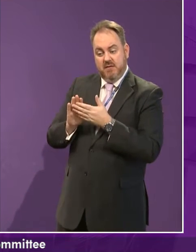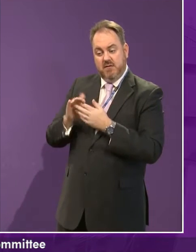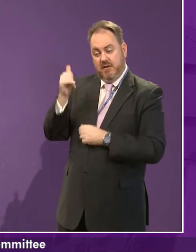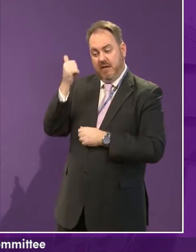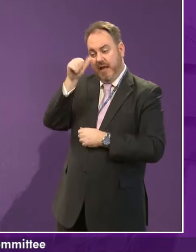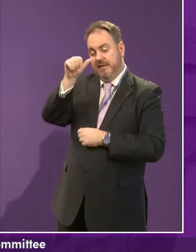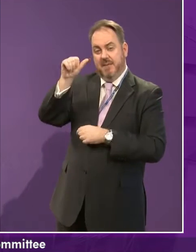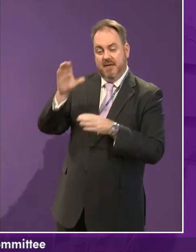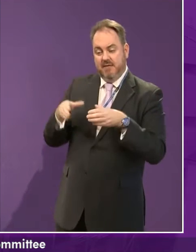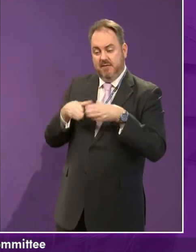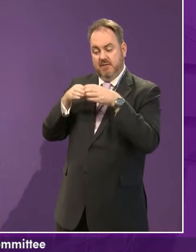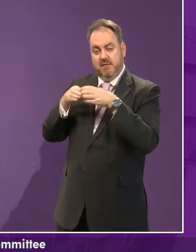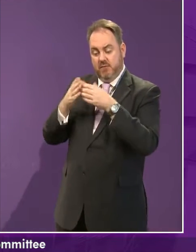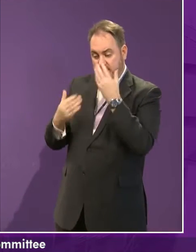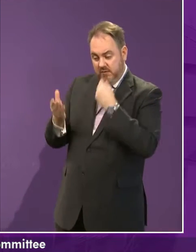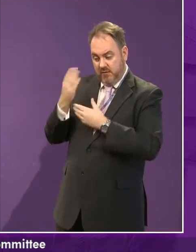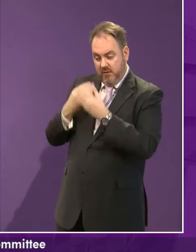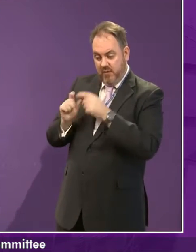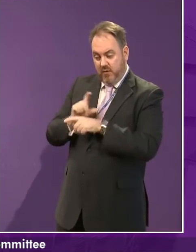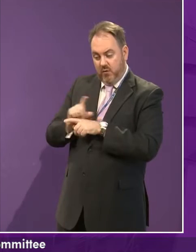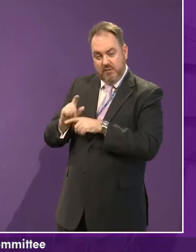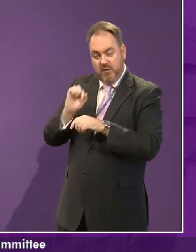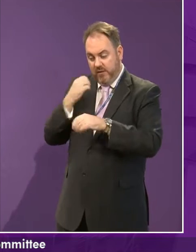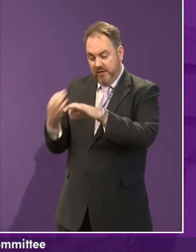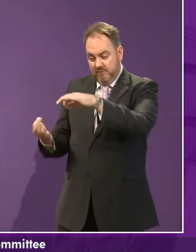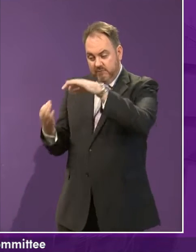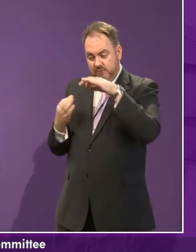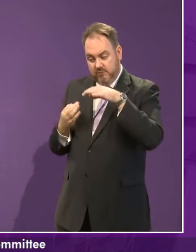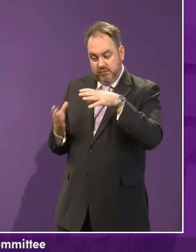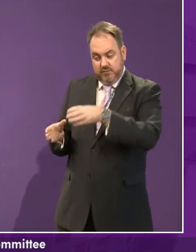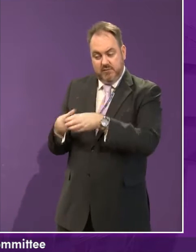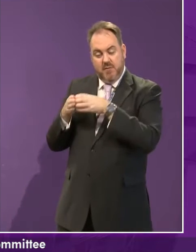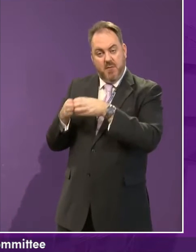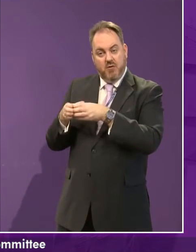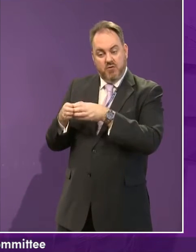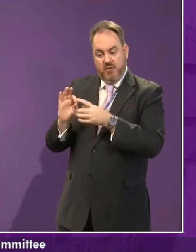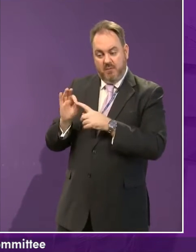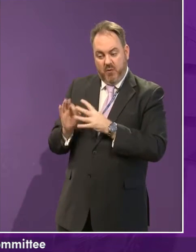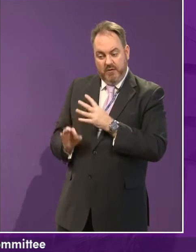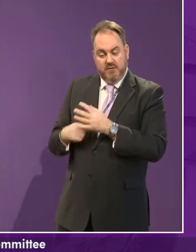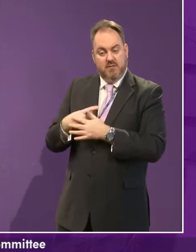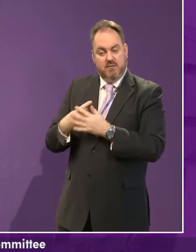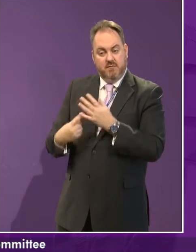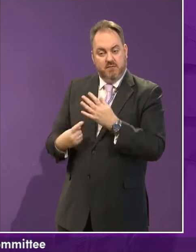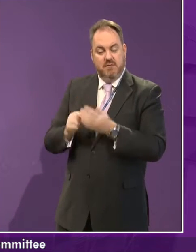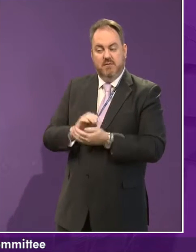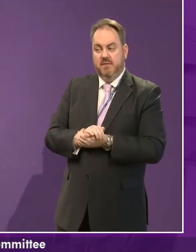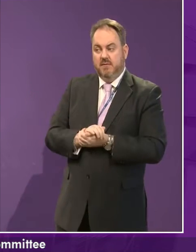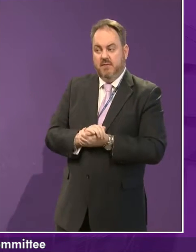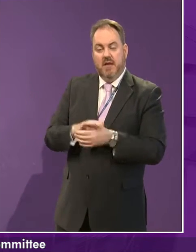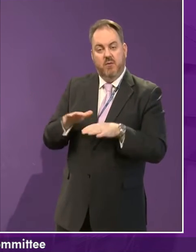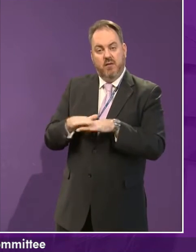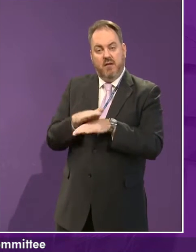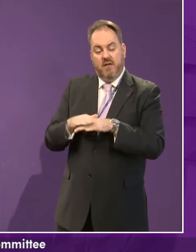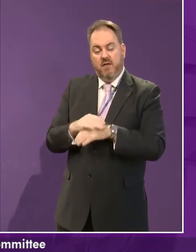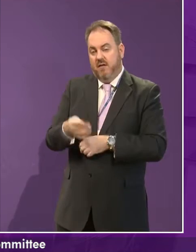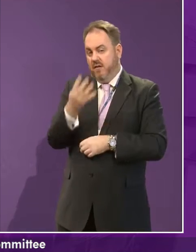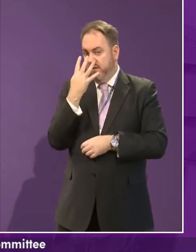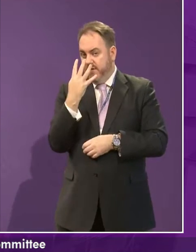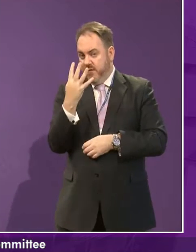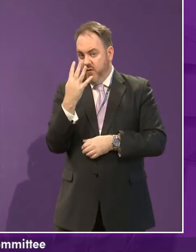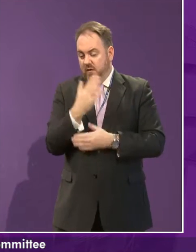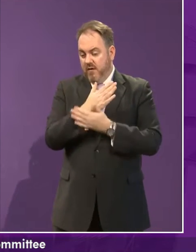are certificated at the end of it, and it involves participation. It's 4 half-day sessions,